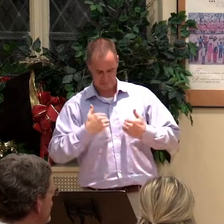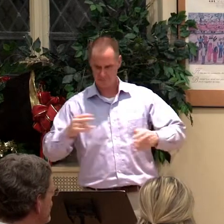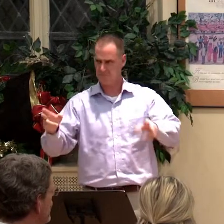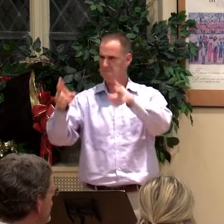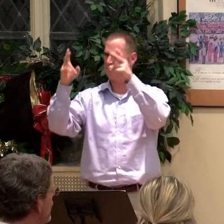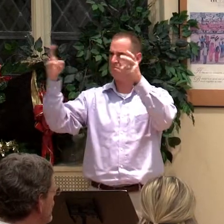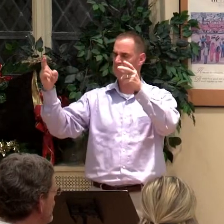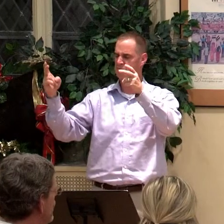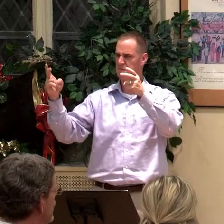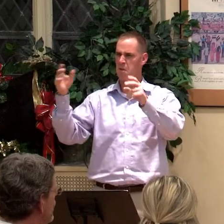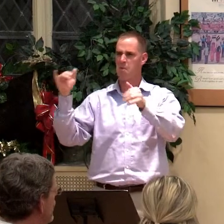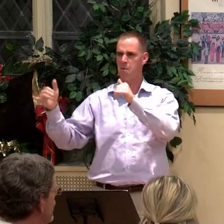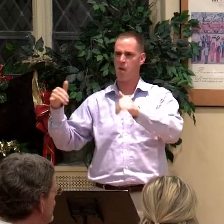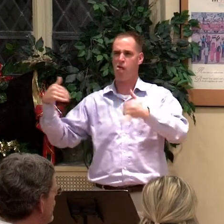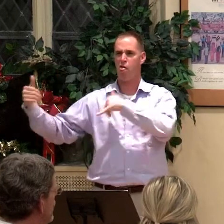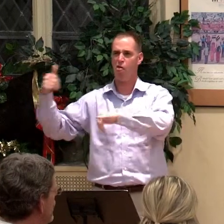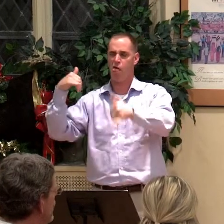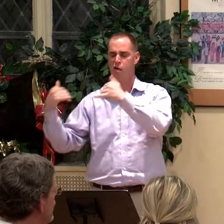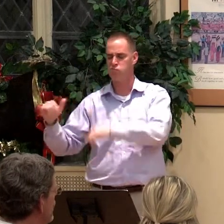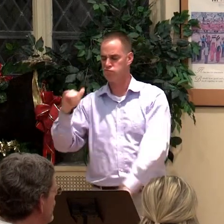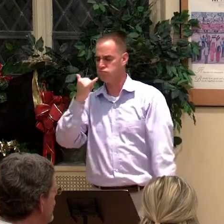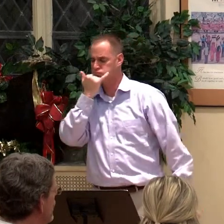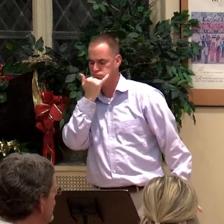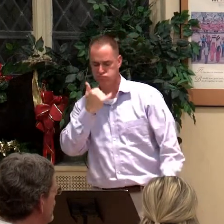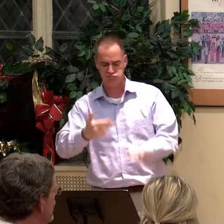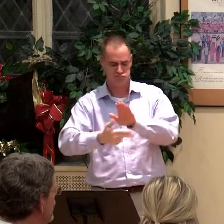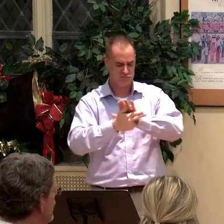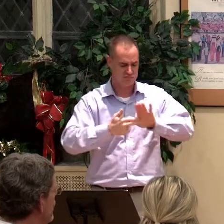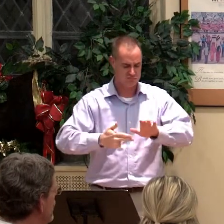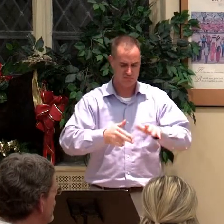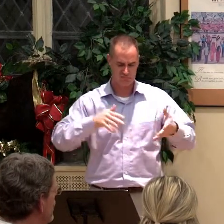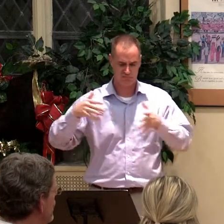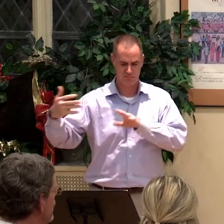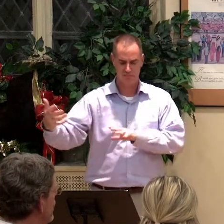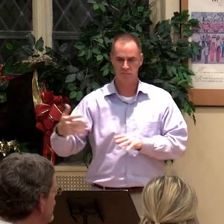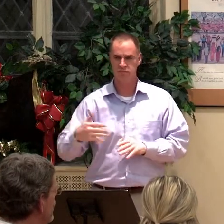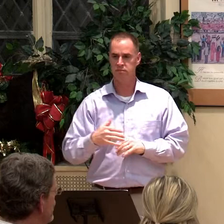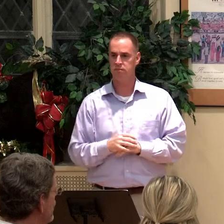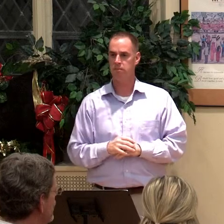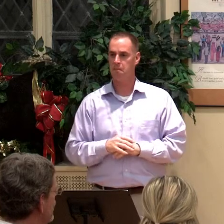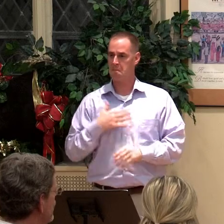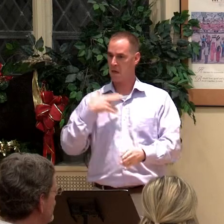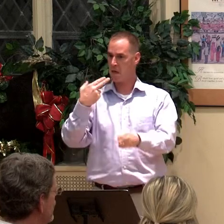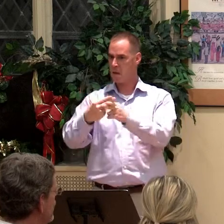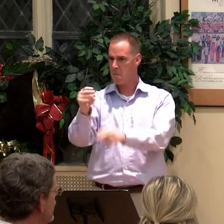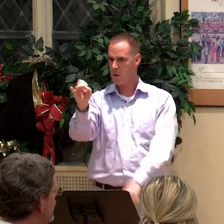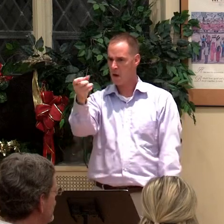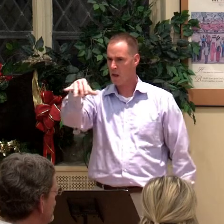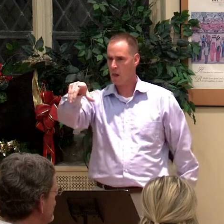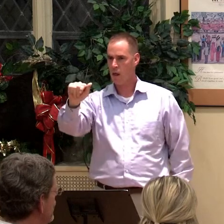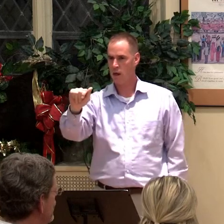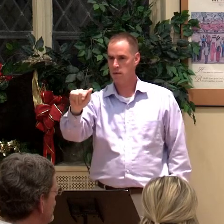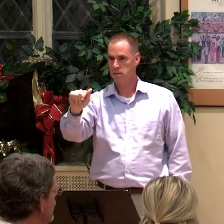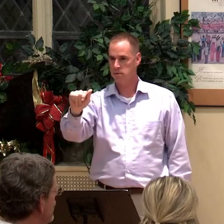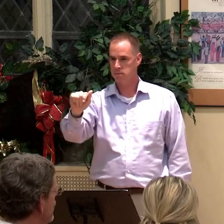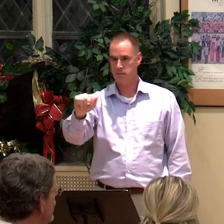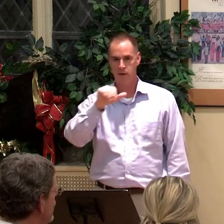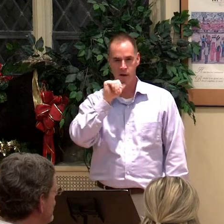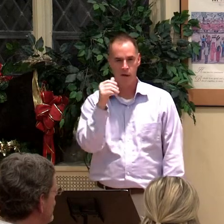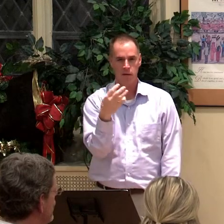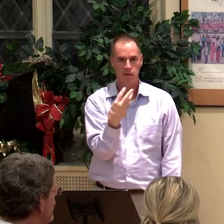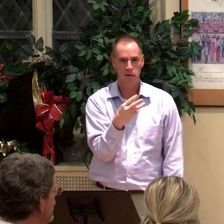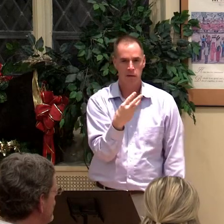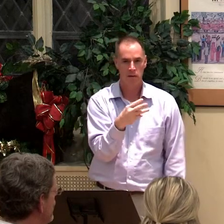often tampered with, mistaken, wrongly labeled, so just once more. My name is Michaela, not